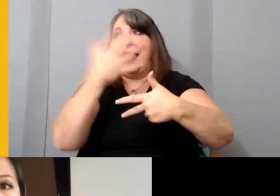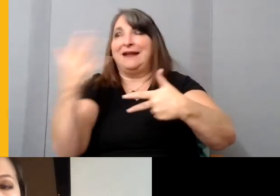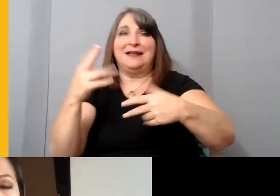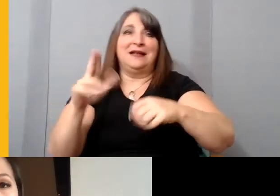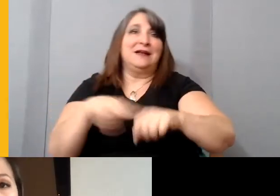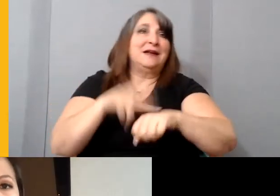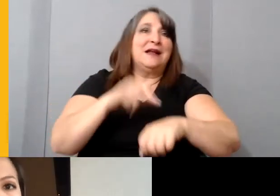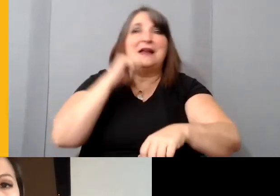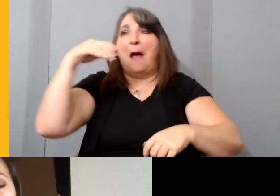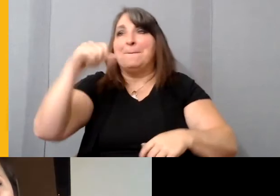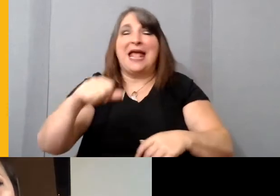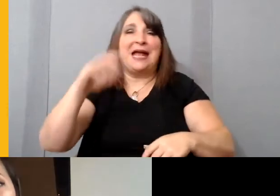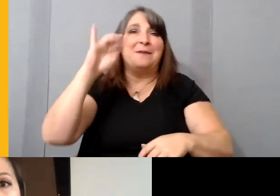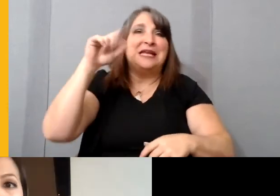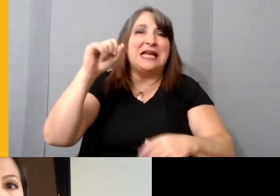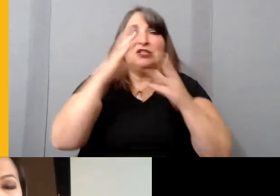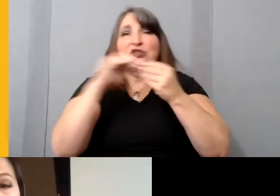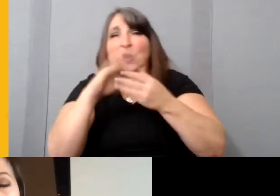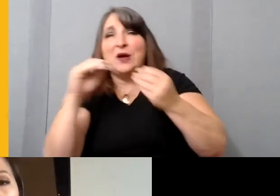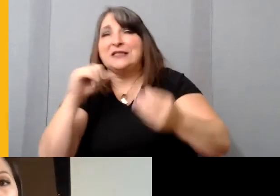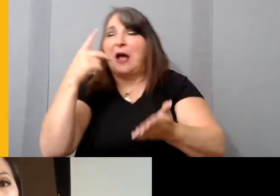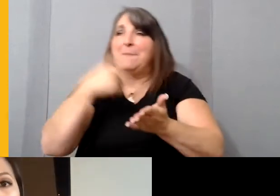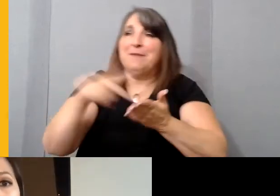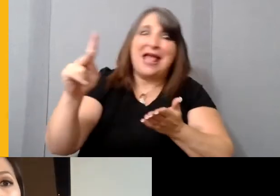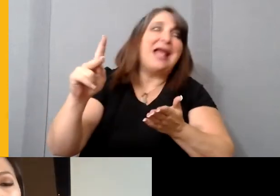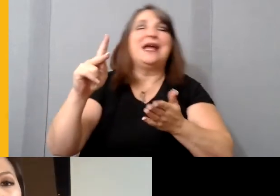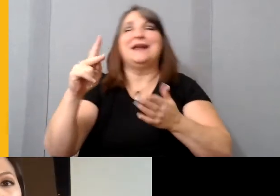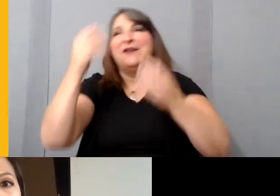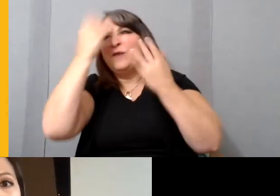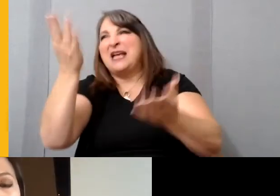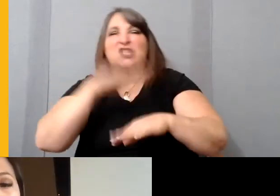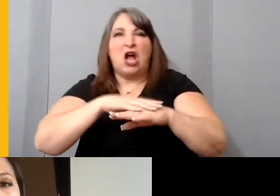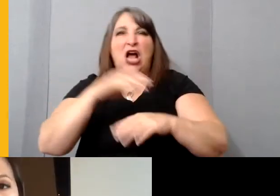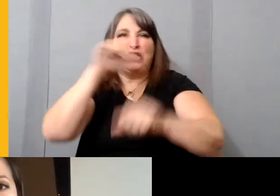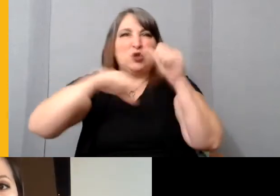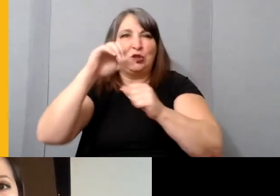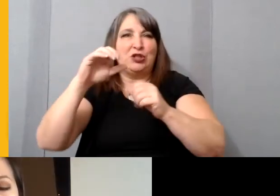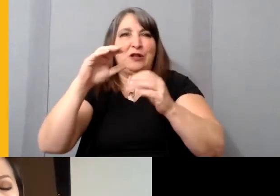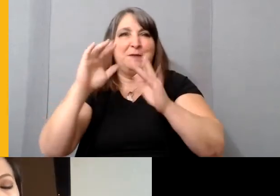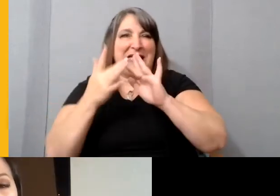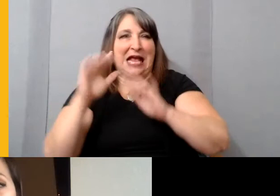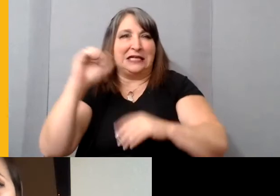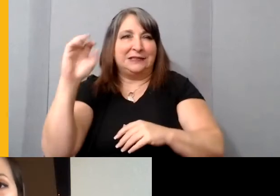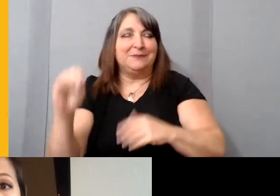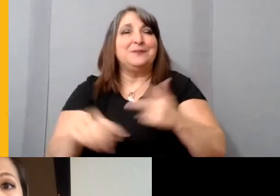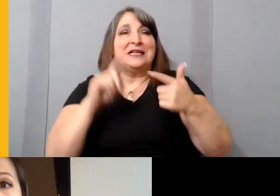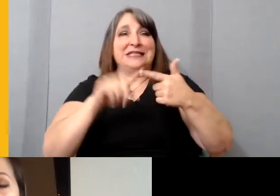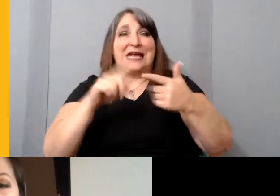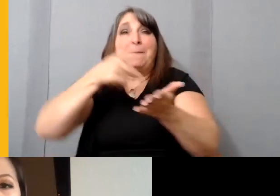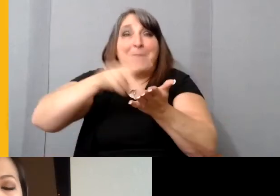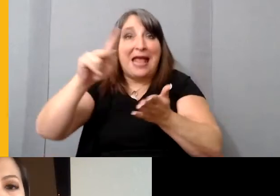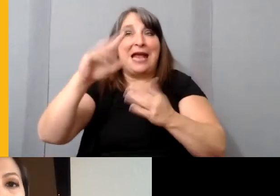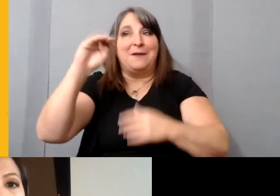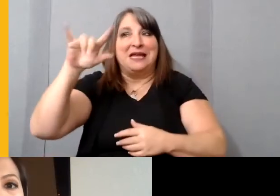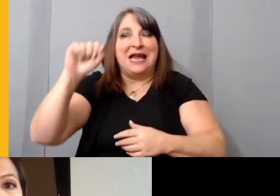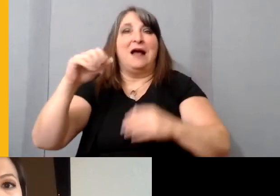non-paid media stories, pitching reporters, and non-paid information on social media. The second was paid media, which was anything from mailers to